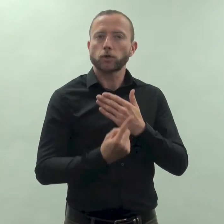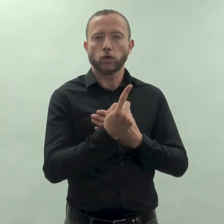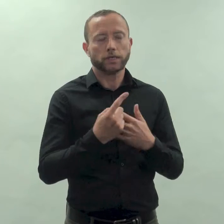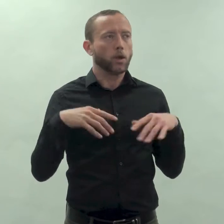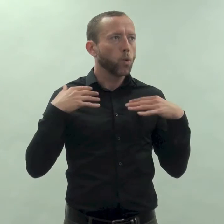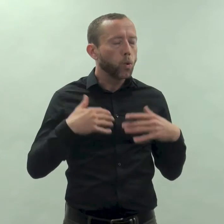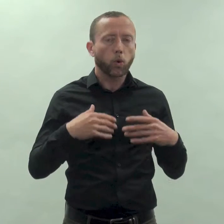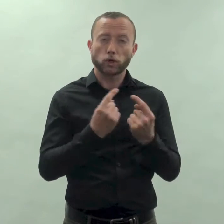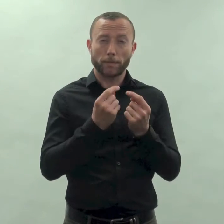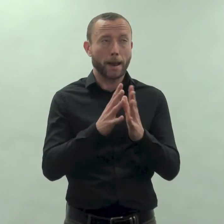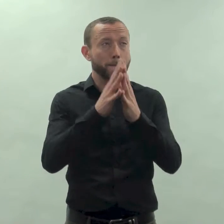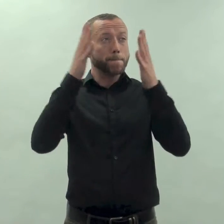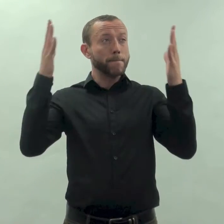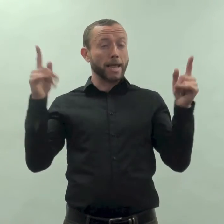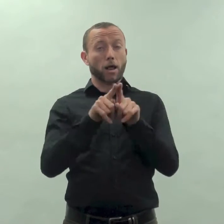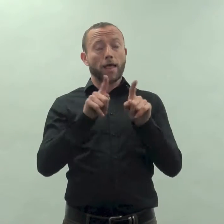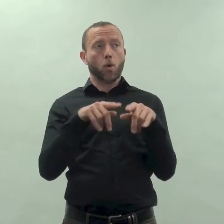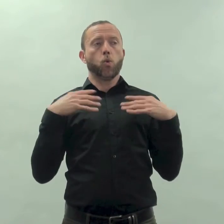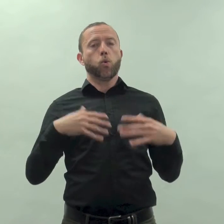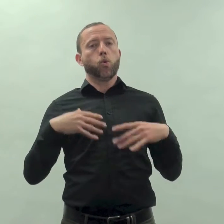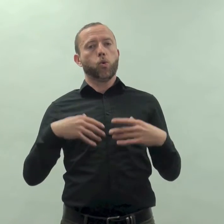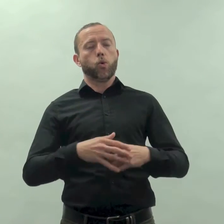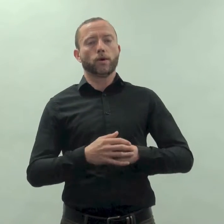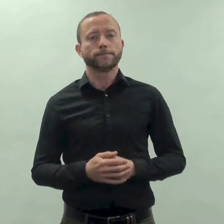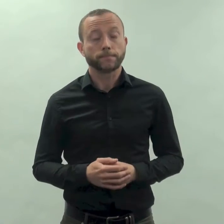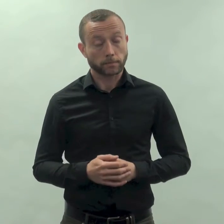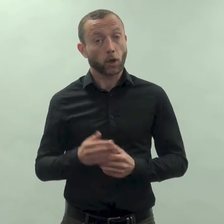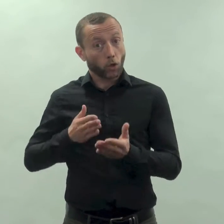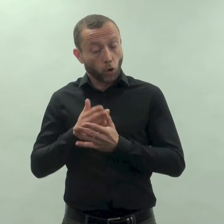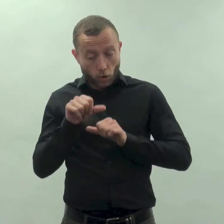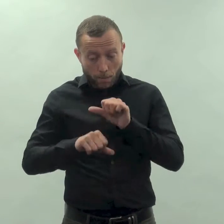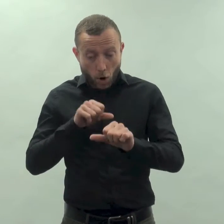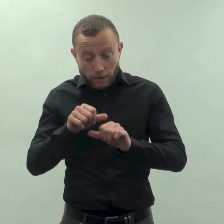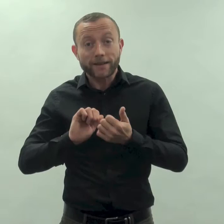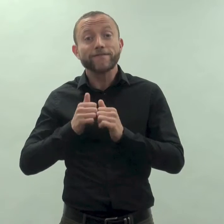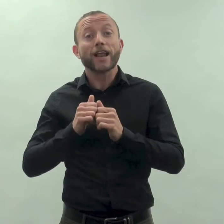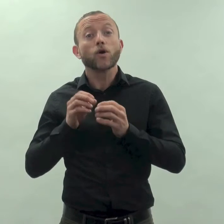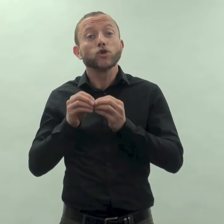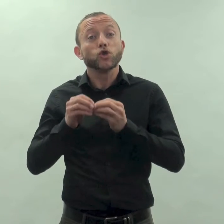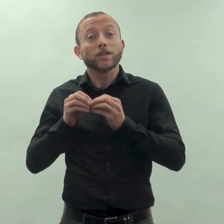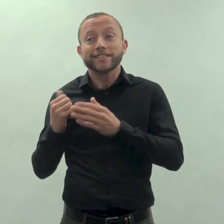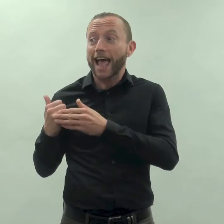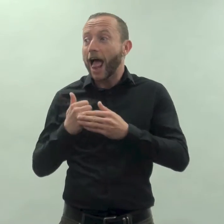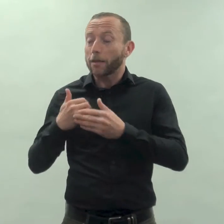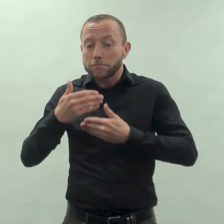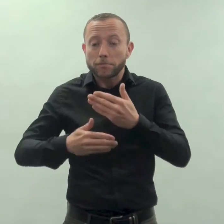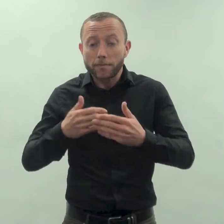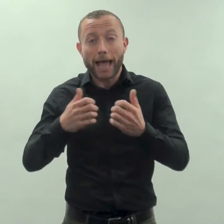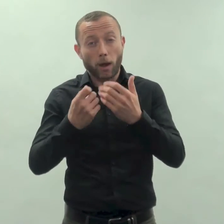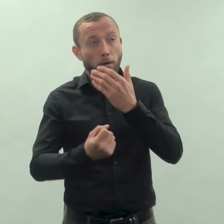Adam said, "I was delighted to be chosen to work with the NHS. It's been such a fantastic opportunity to produce something on a bigger scale. I've had some